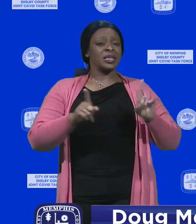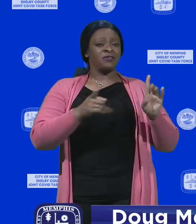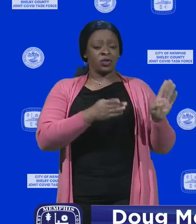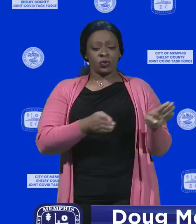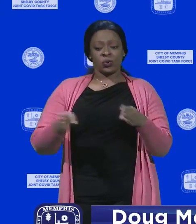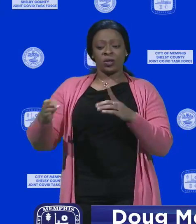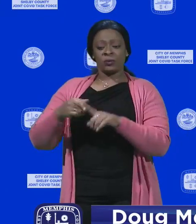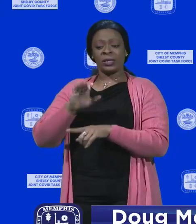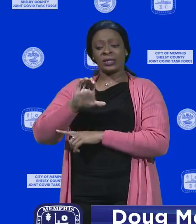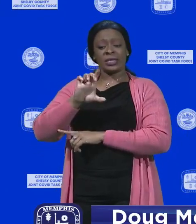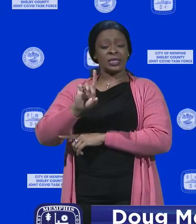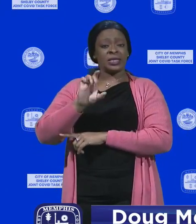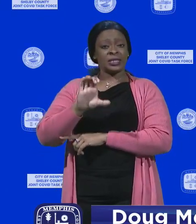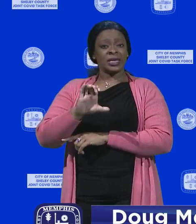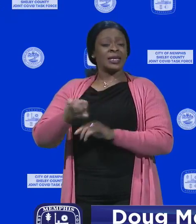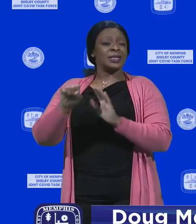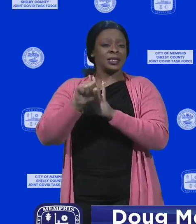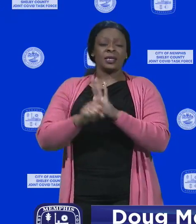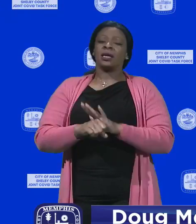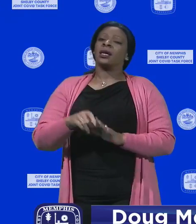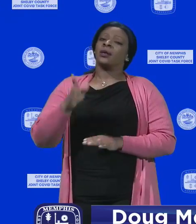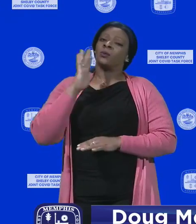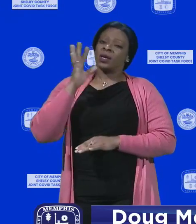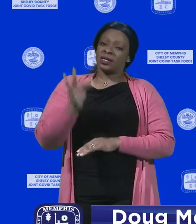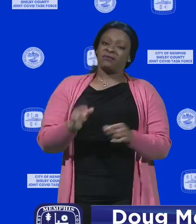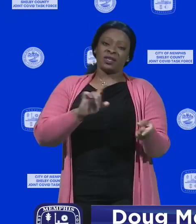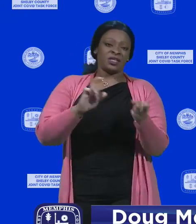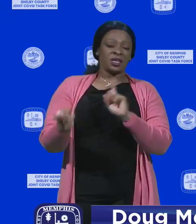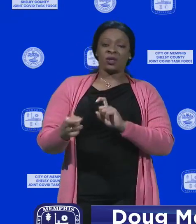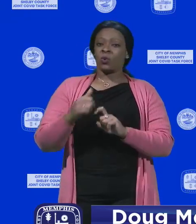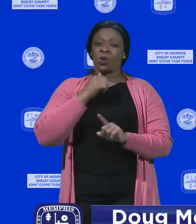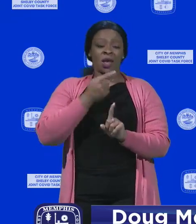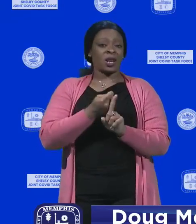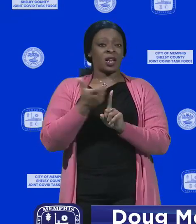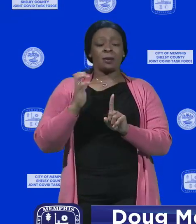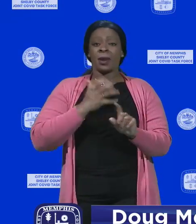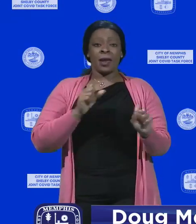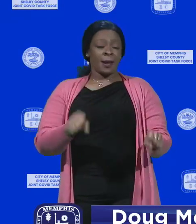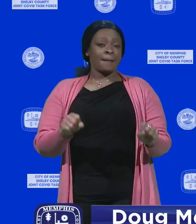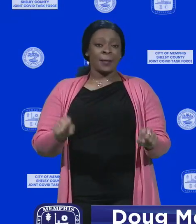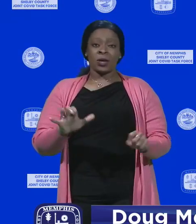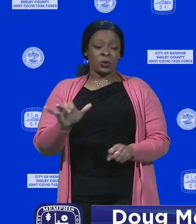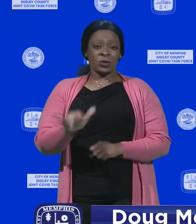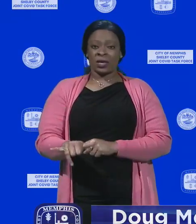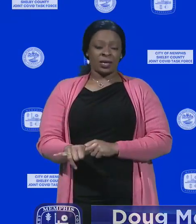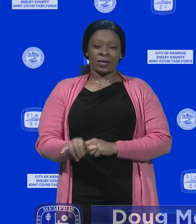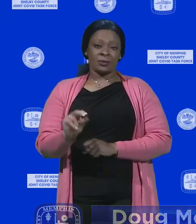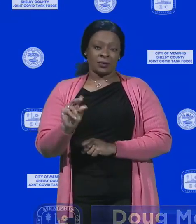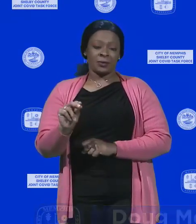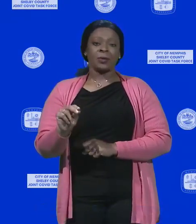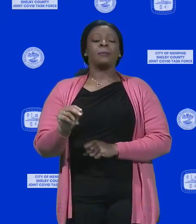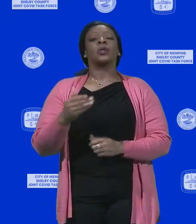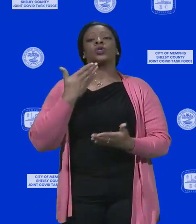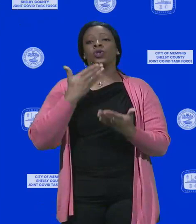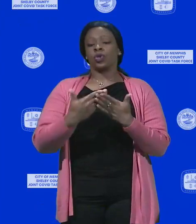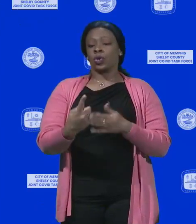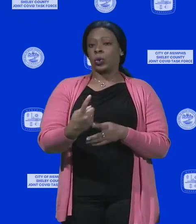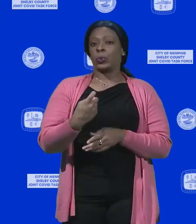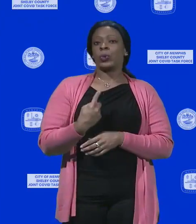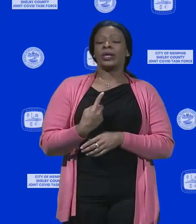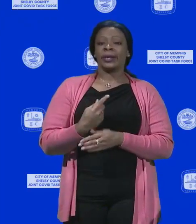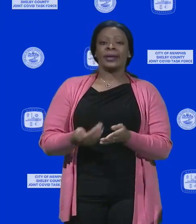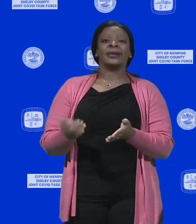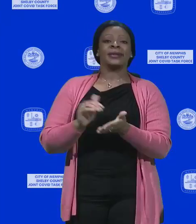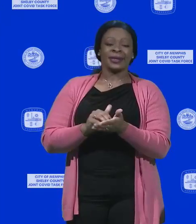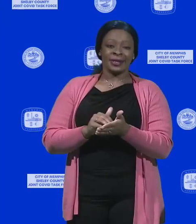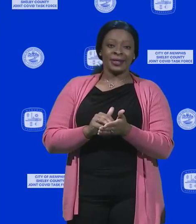direction from the CDC or the state, then certainly we'll change. We're not eliminating our capacity to do that at all. So, but it's a good question.